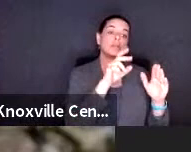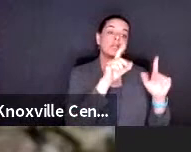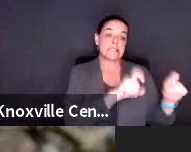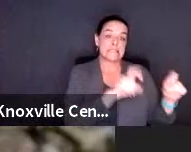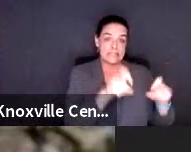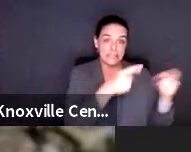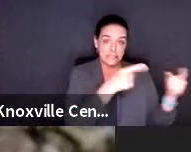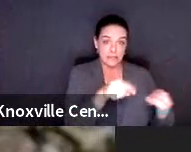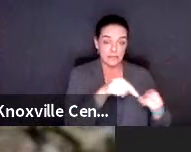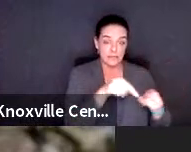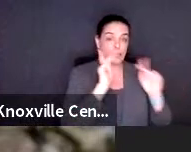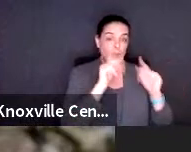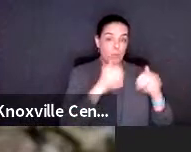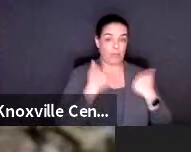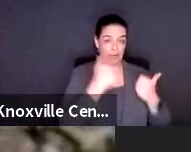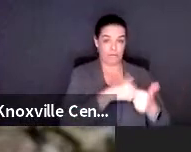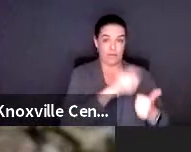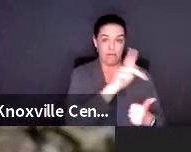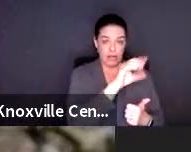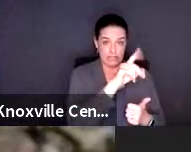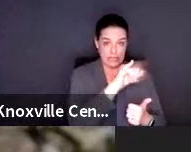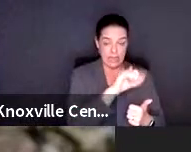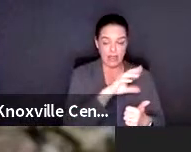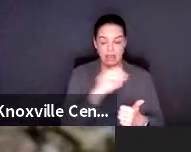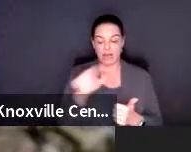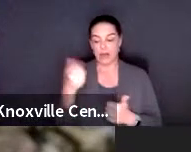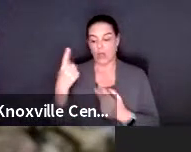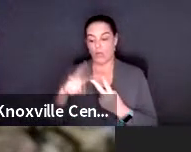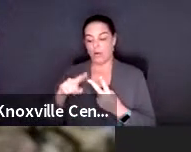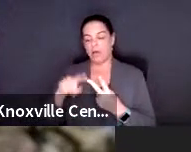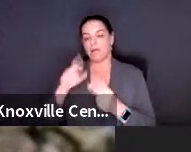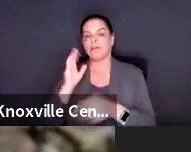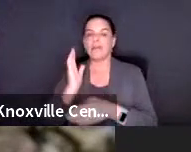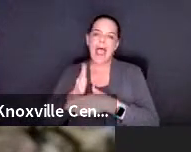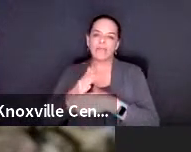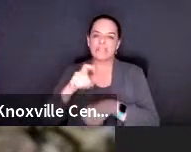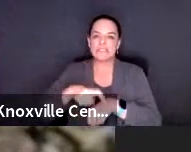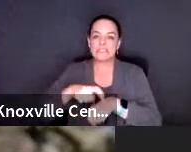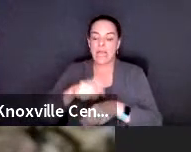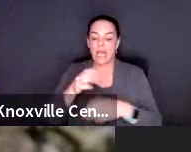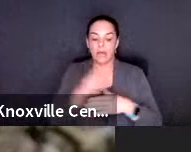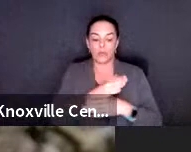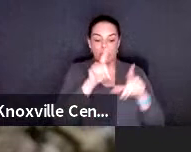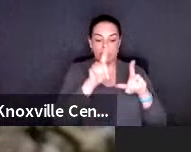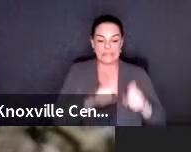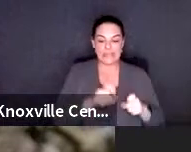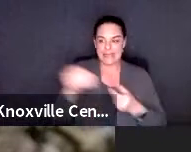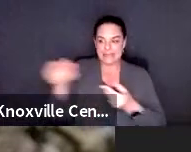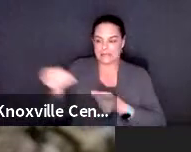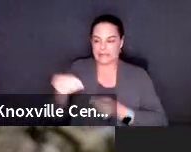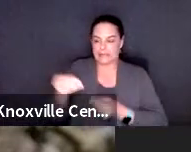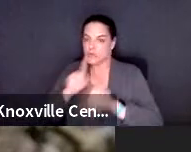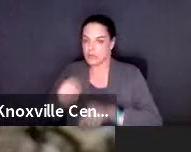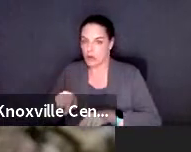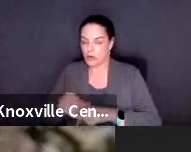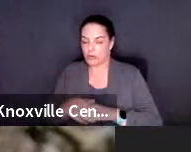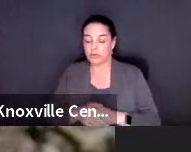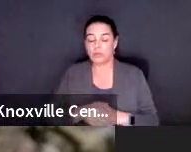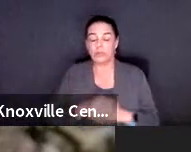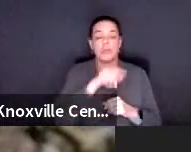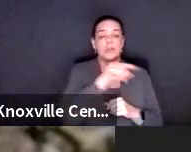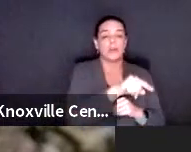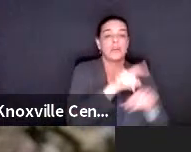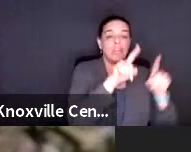Knox County residents and another for average time between specimen collection and lab report data. Regarding